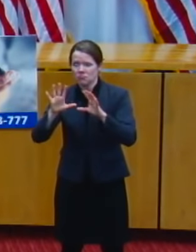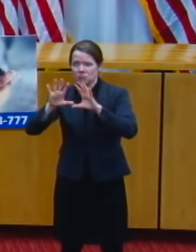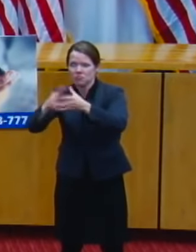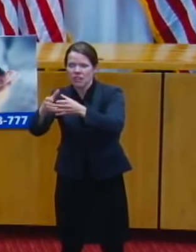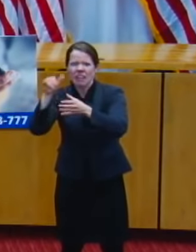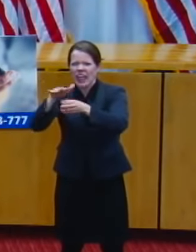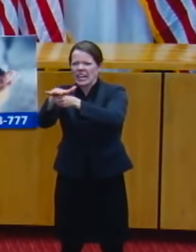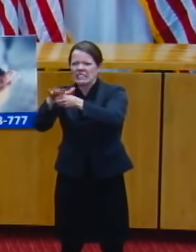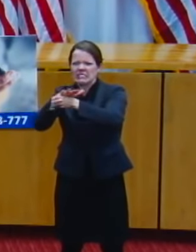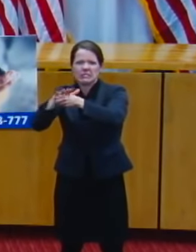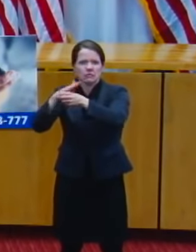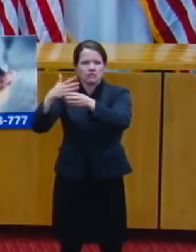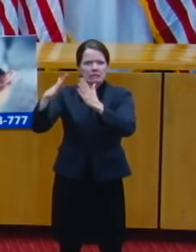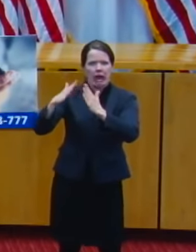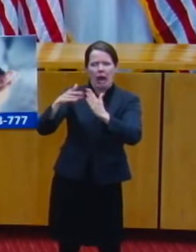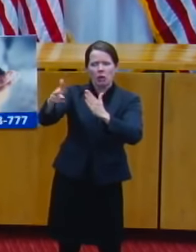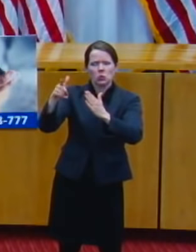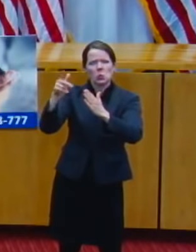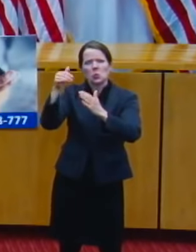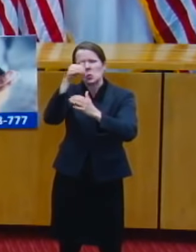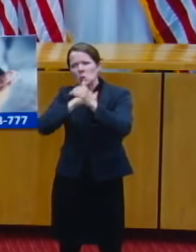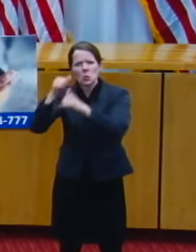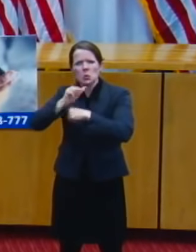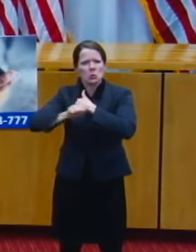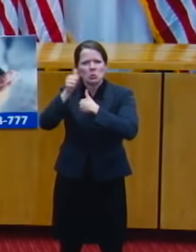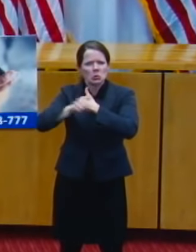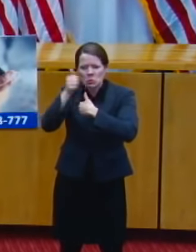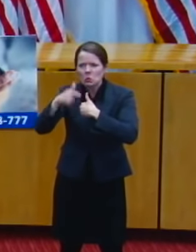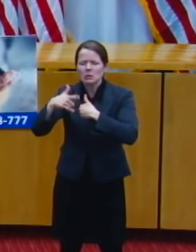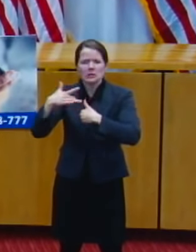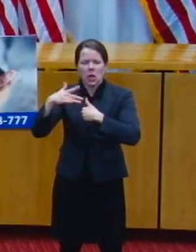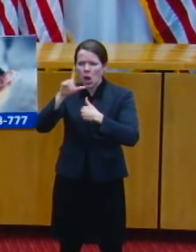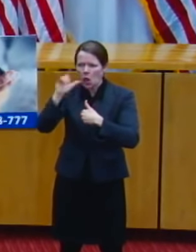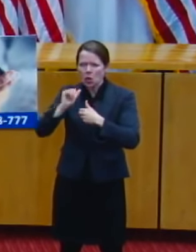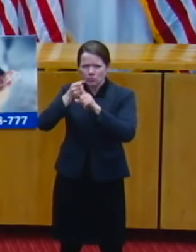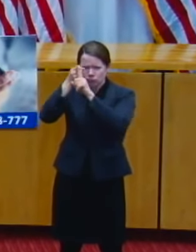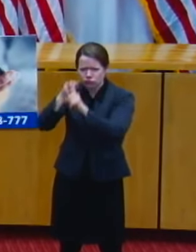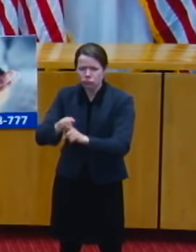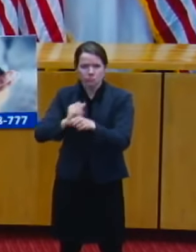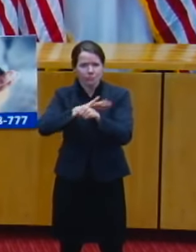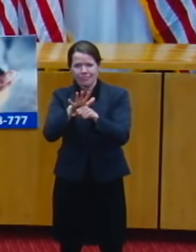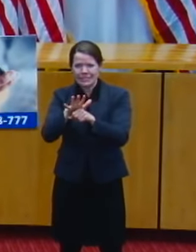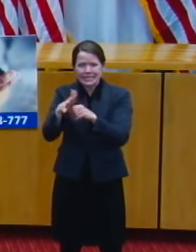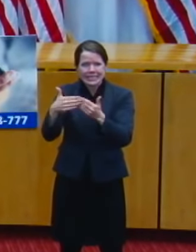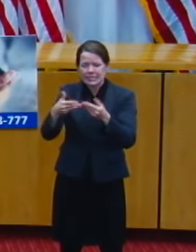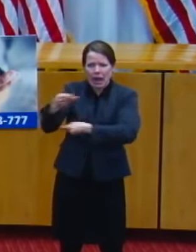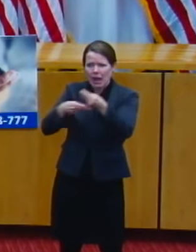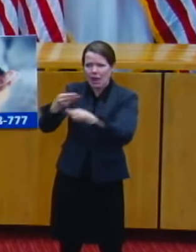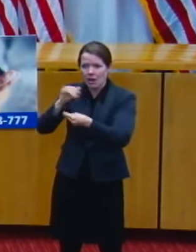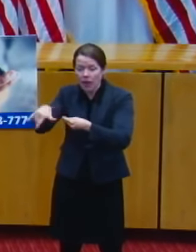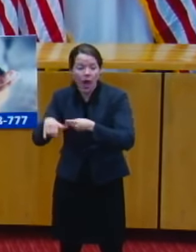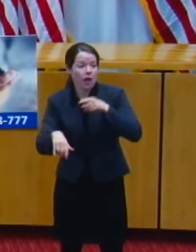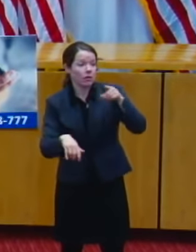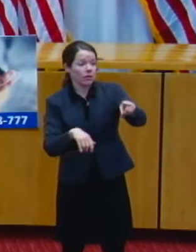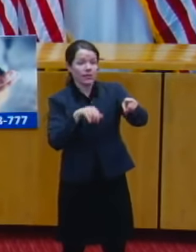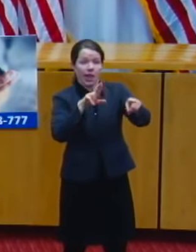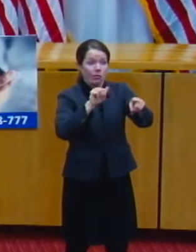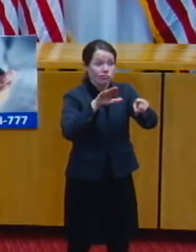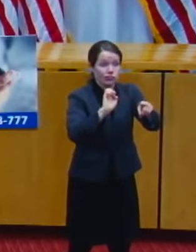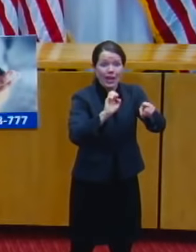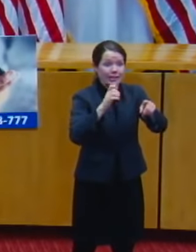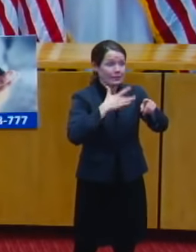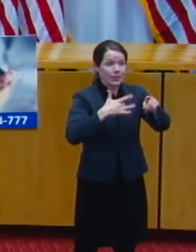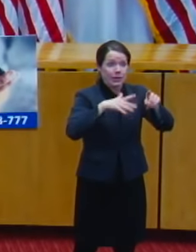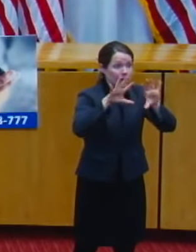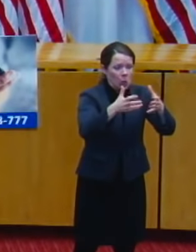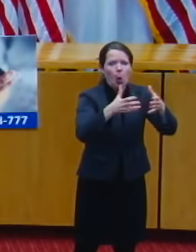to the pandemic, and important information for all of us to understand. The data on race and ethnicity is